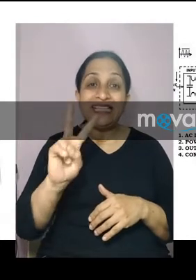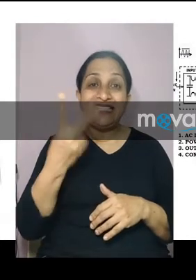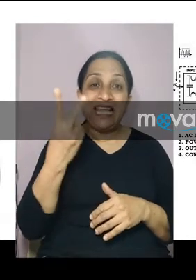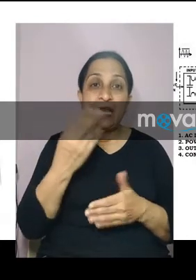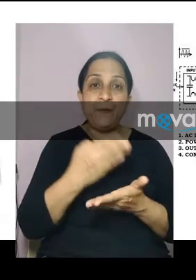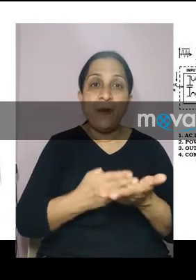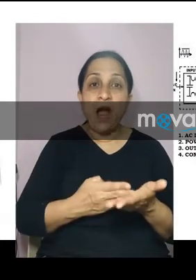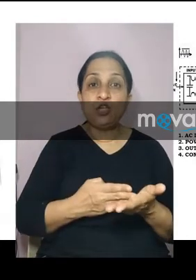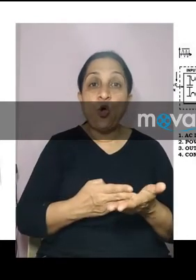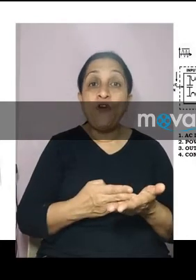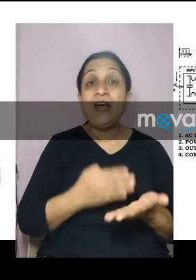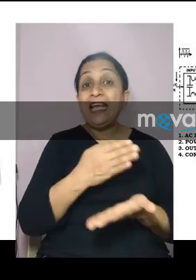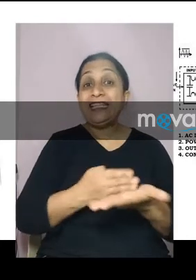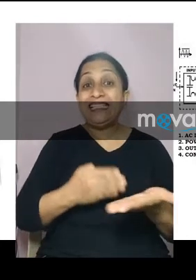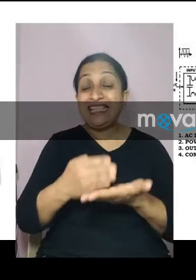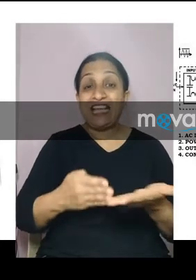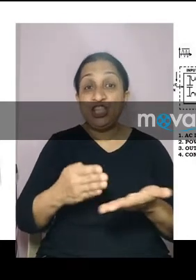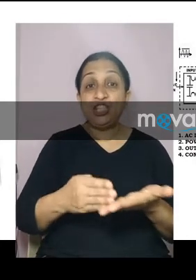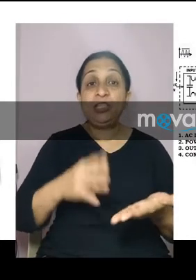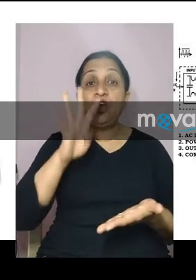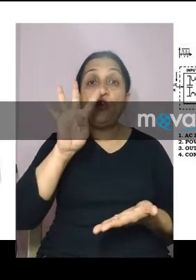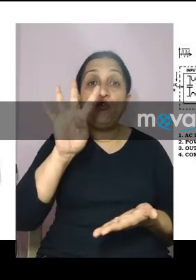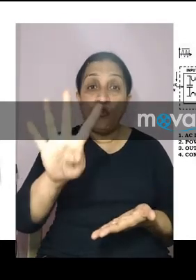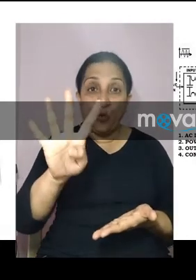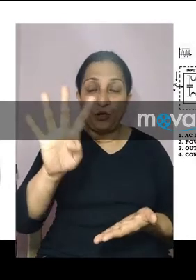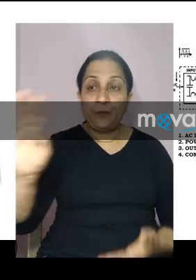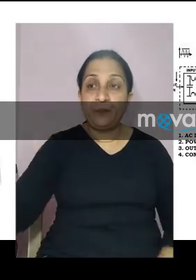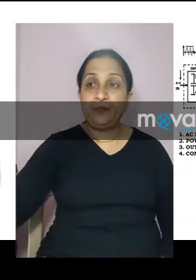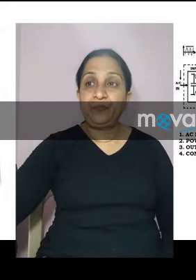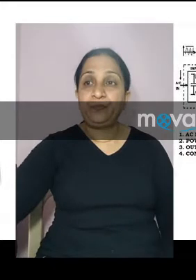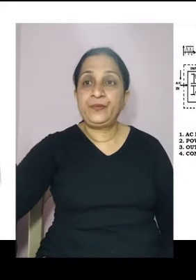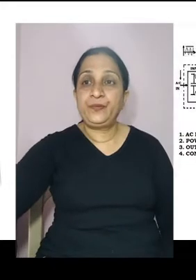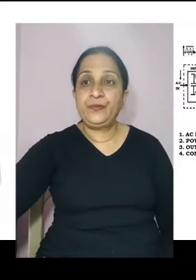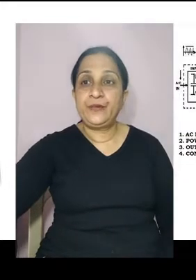That is the second part of section 4.